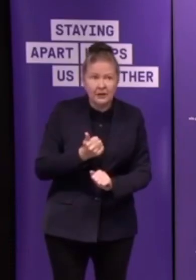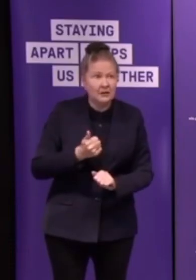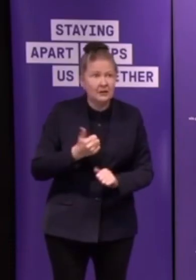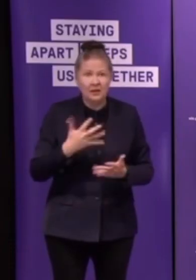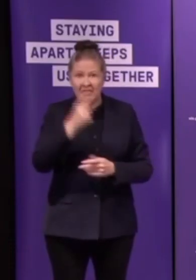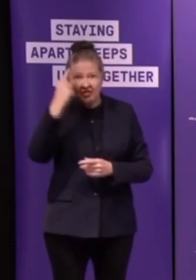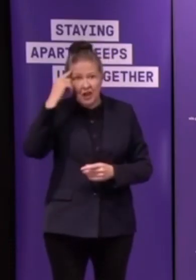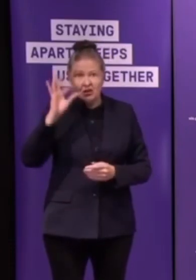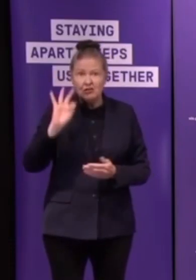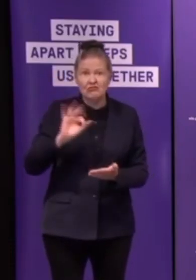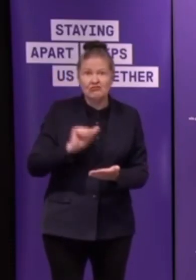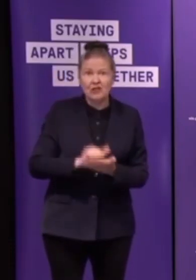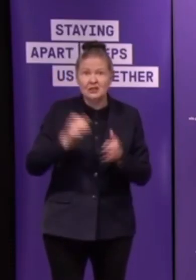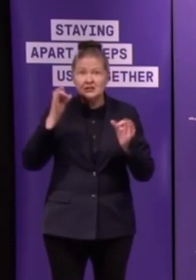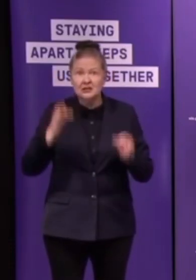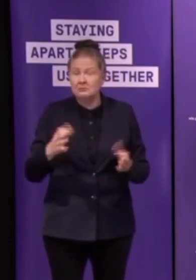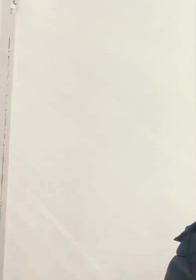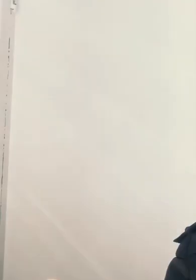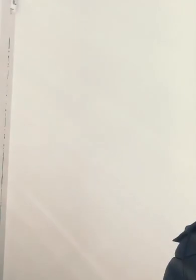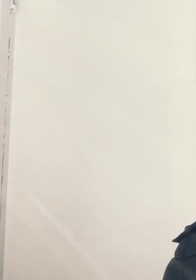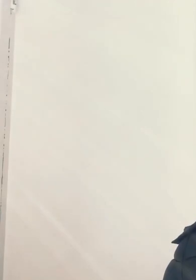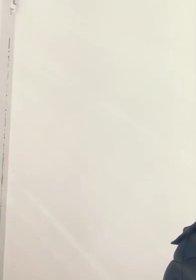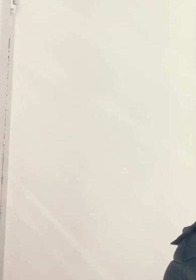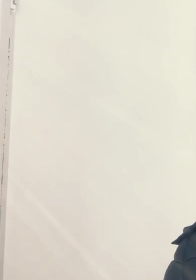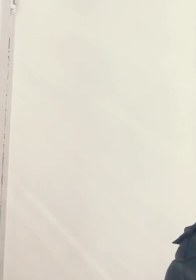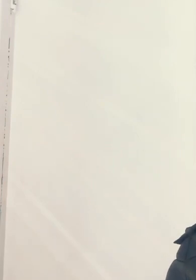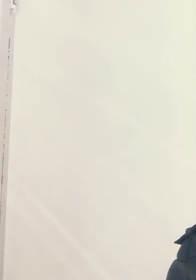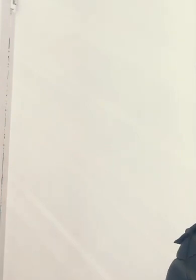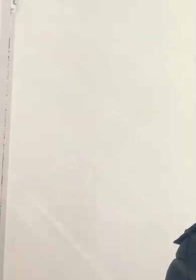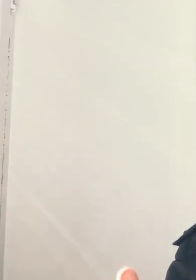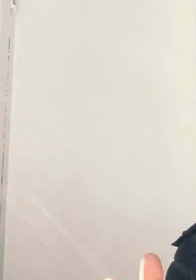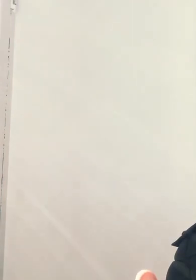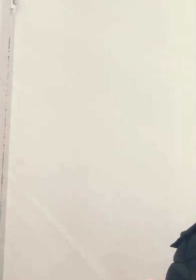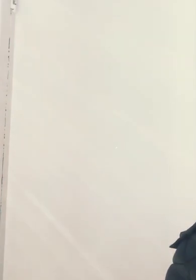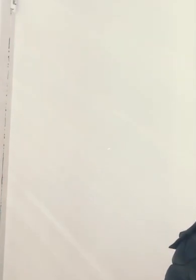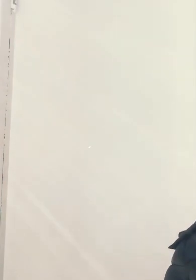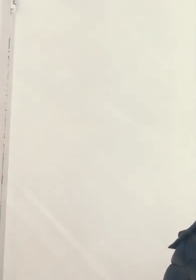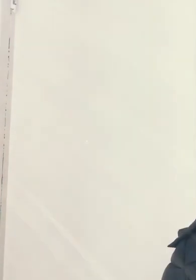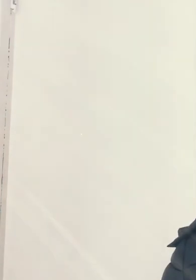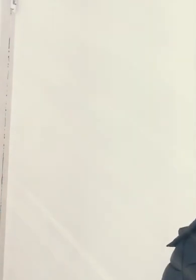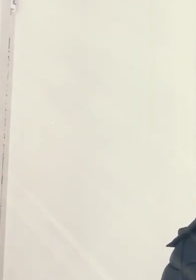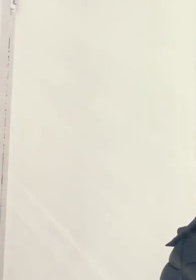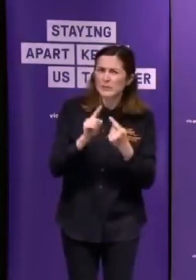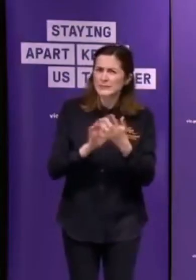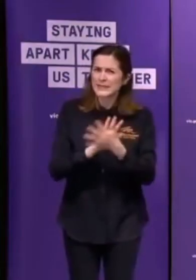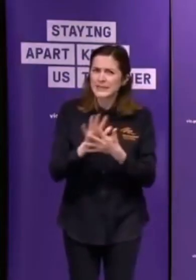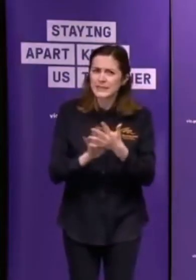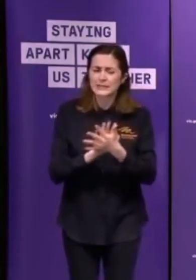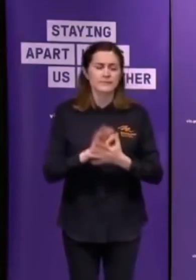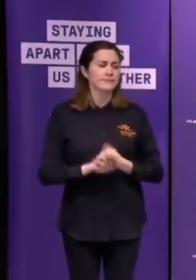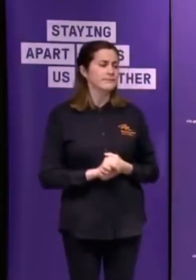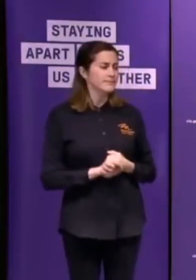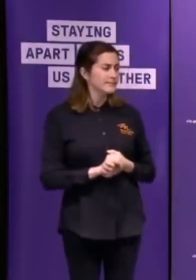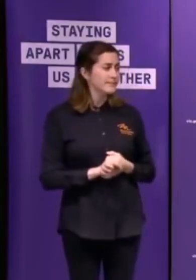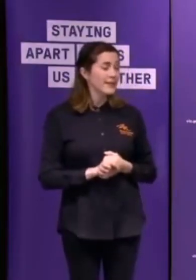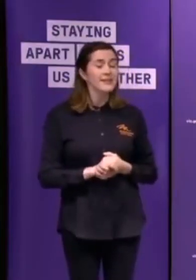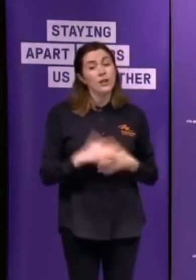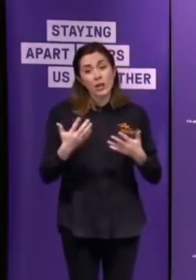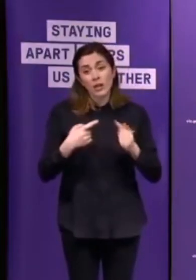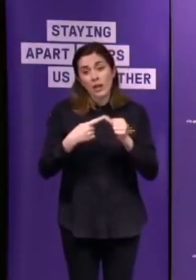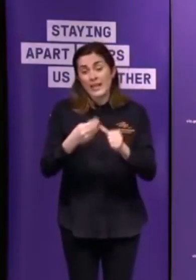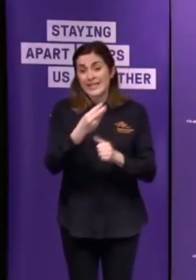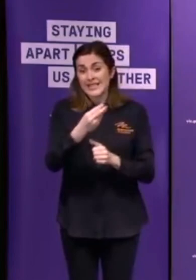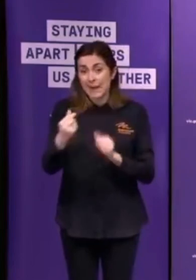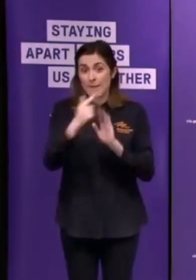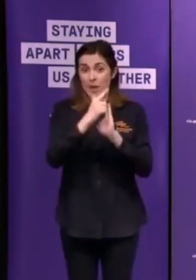yourself. Well, that's a decision that I've made. Let's be serious for a second, Premier. When was the last time you trained? 10, 15, 20,